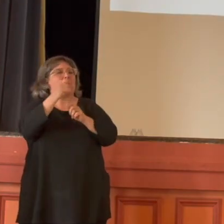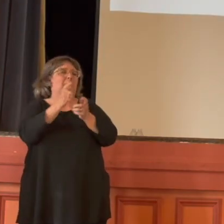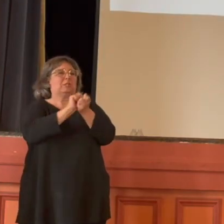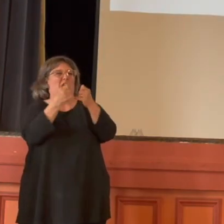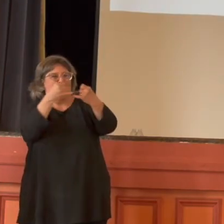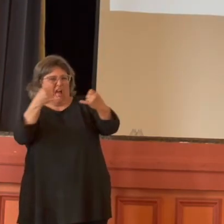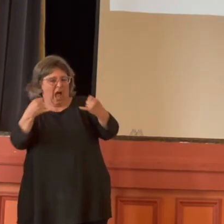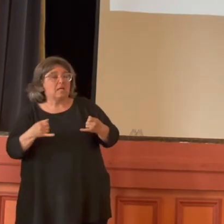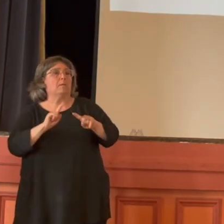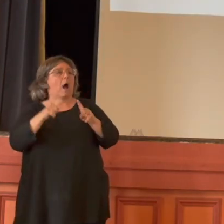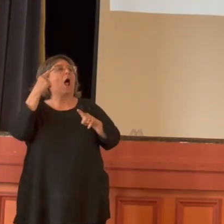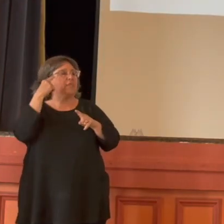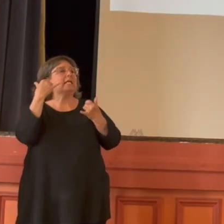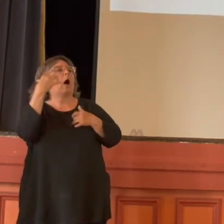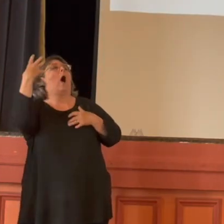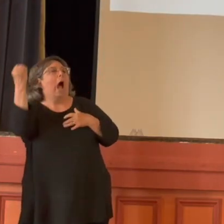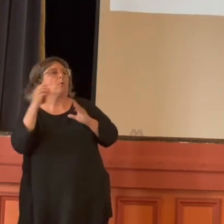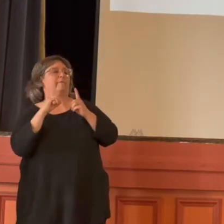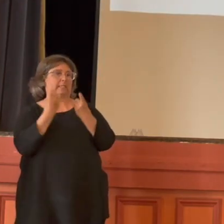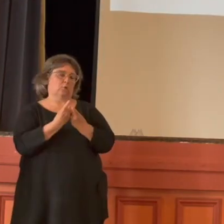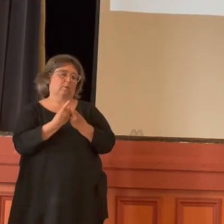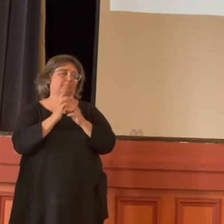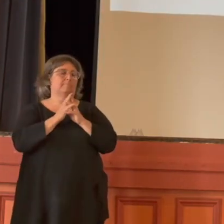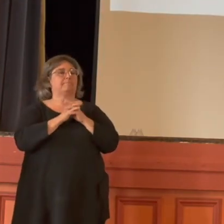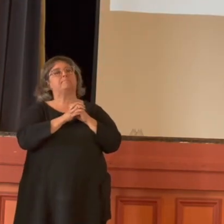they're in or out, but I think they're out right now.